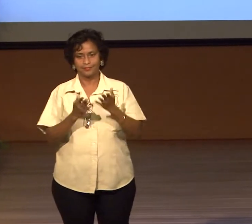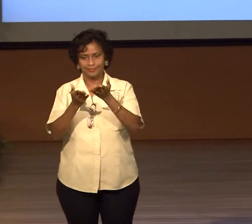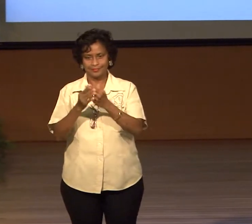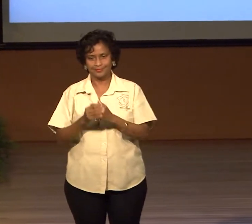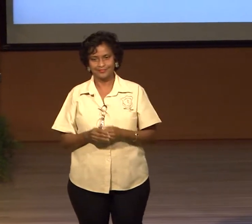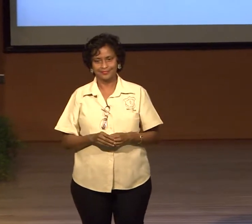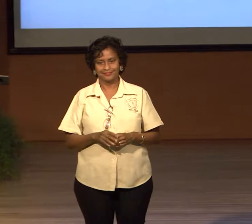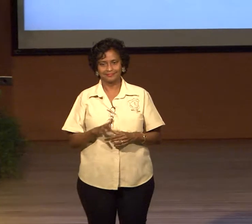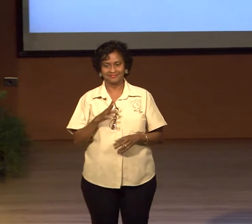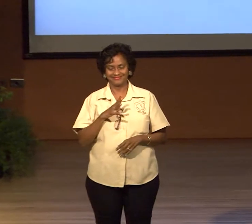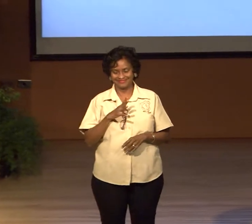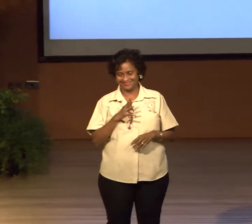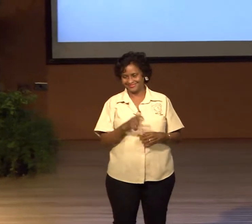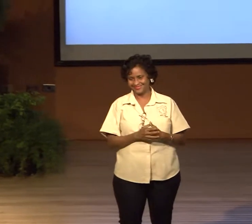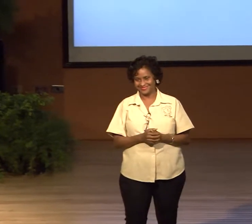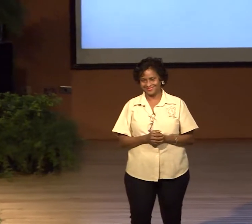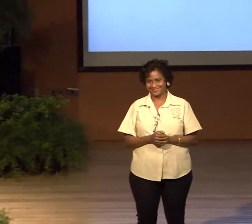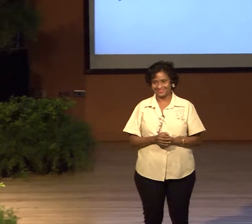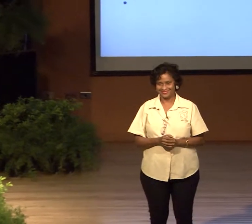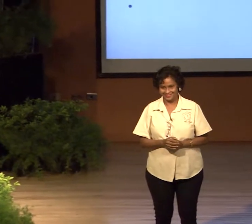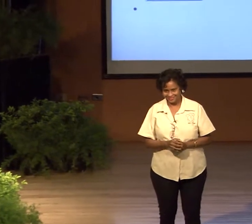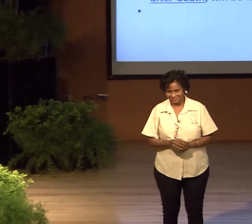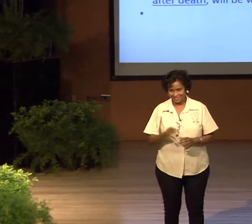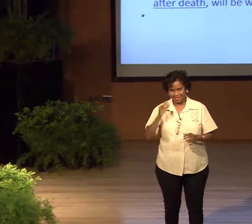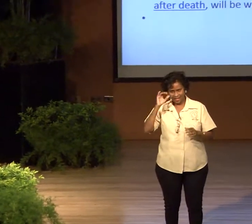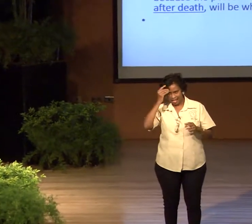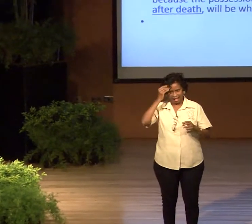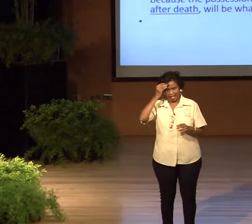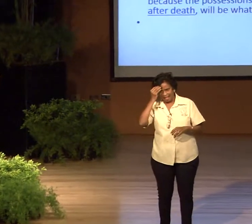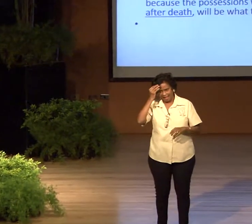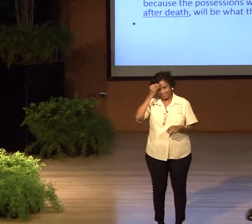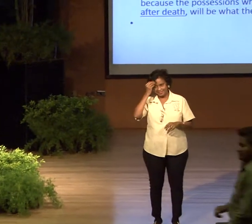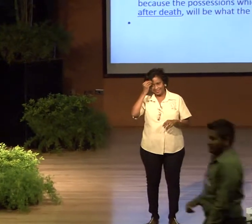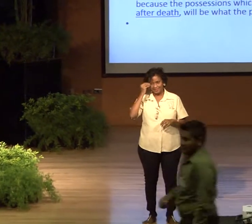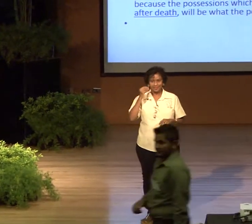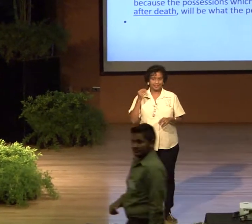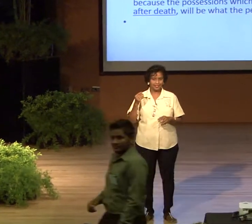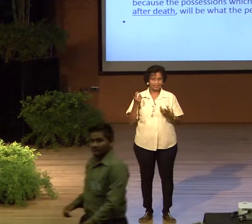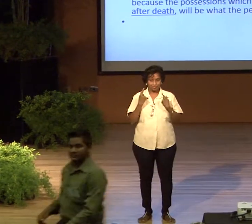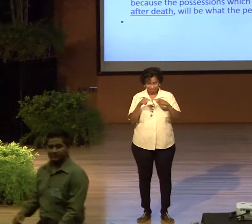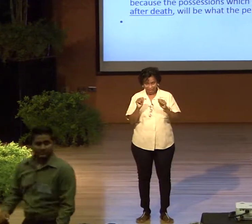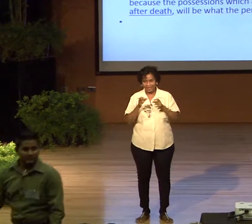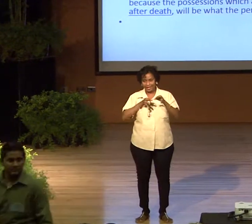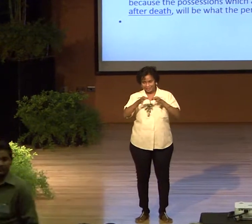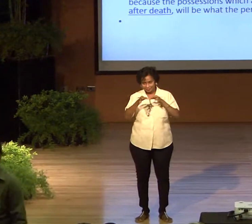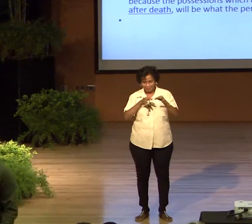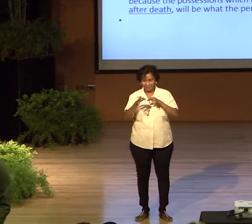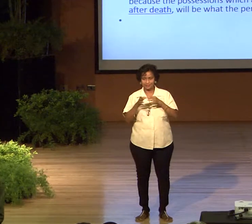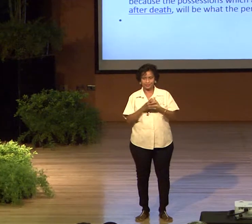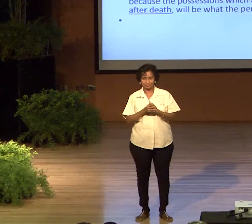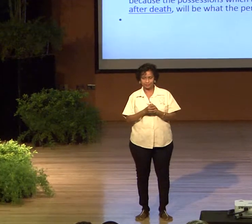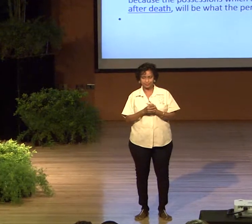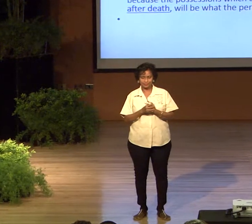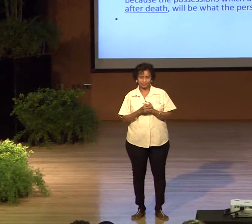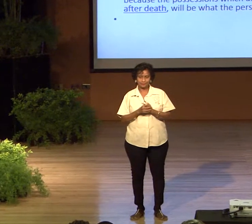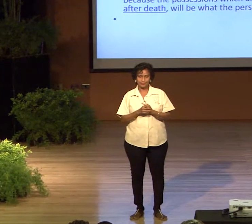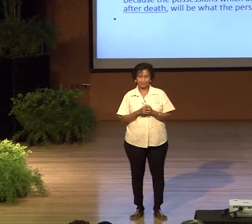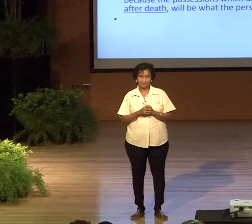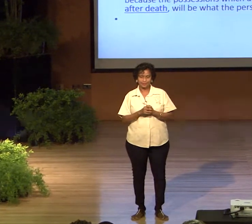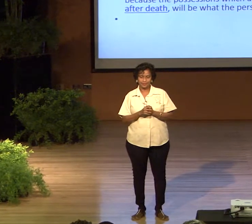So the first point about that learned helplessness and the idea of giving support